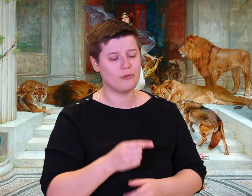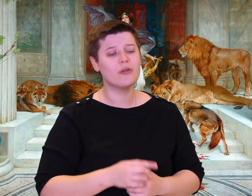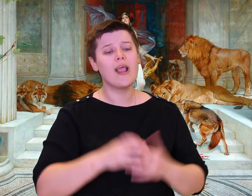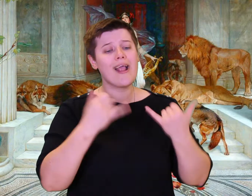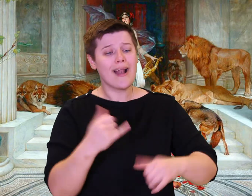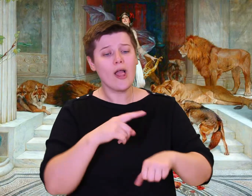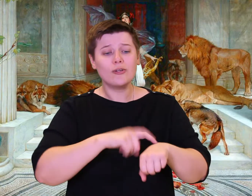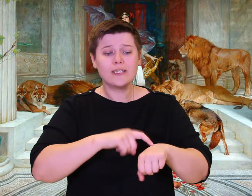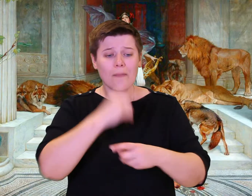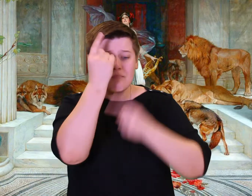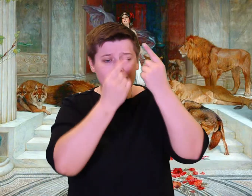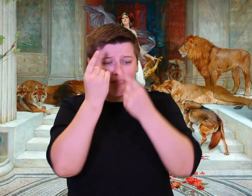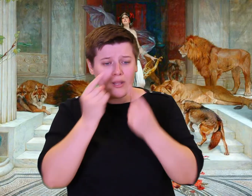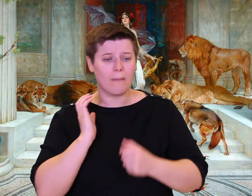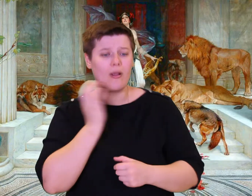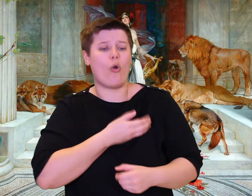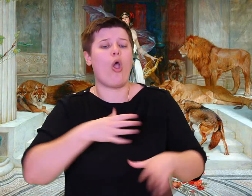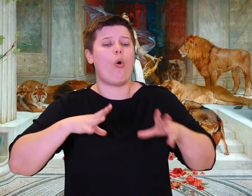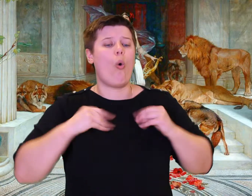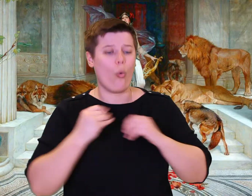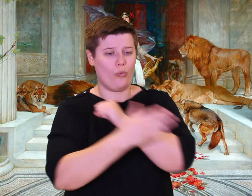have endured too much."